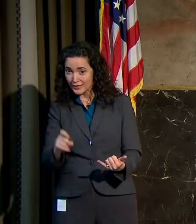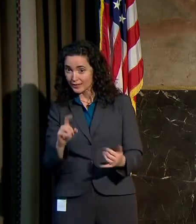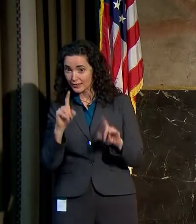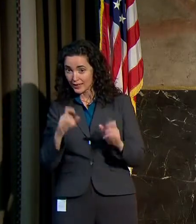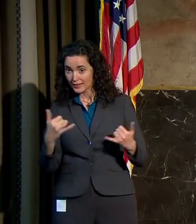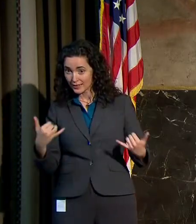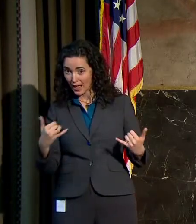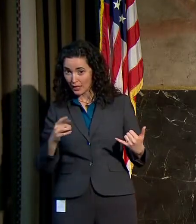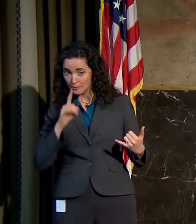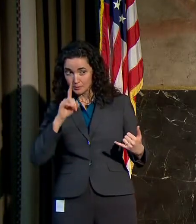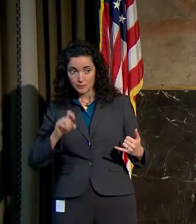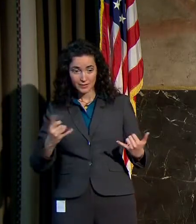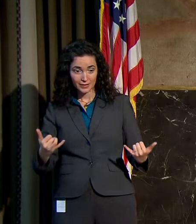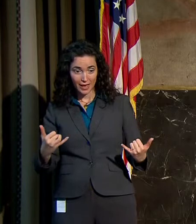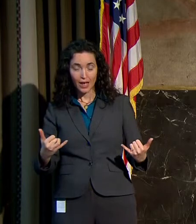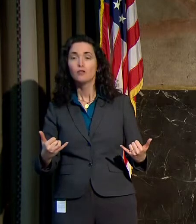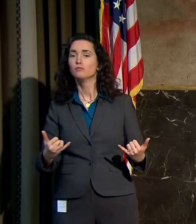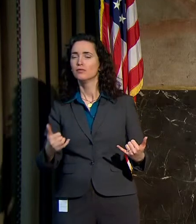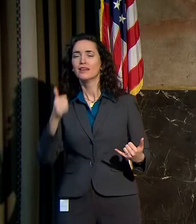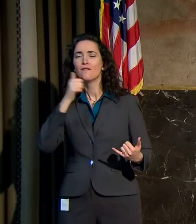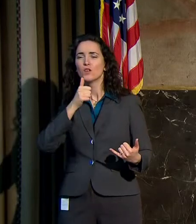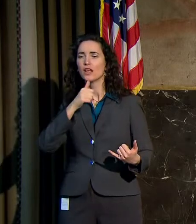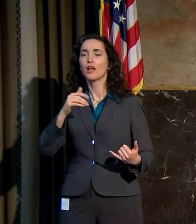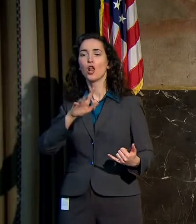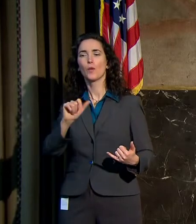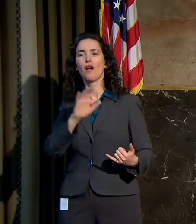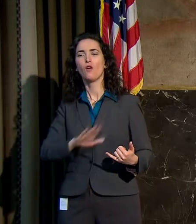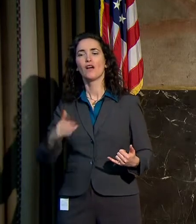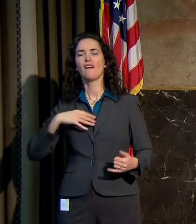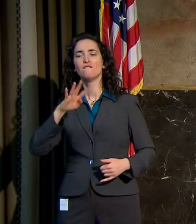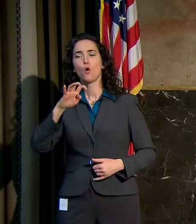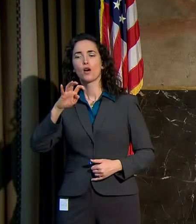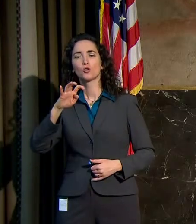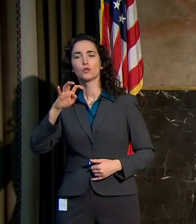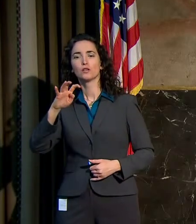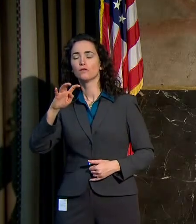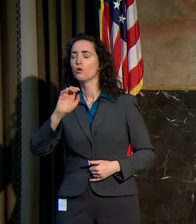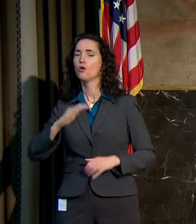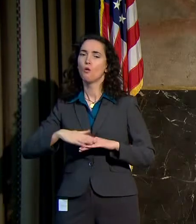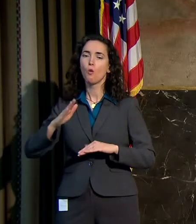day, there are well over 400 locations in Louisiana where you can be tested.